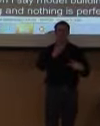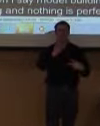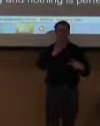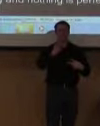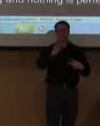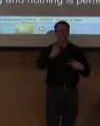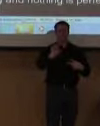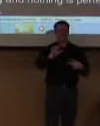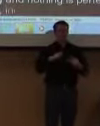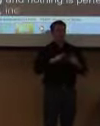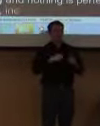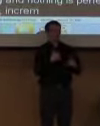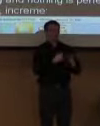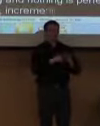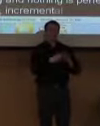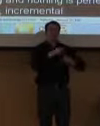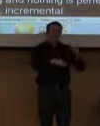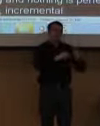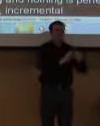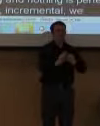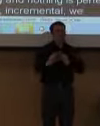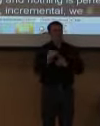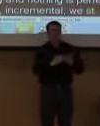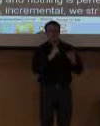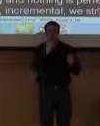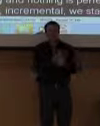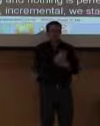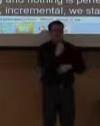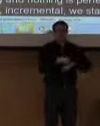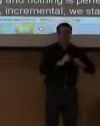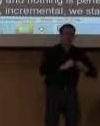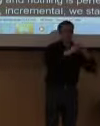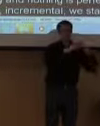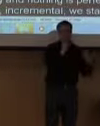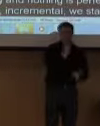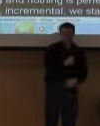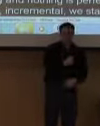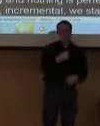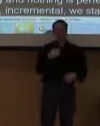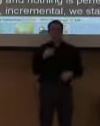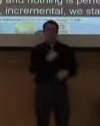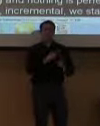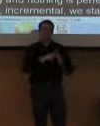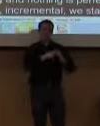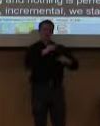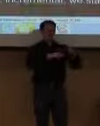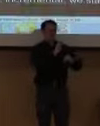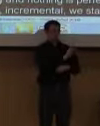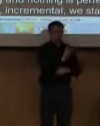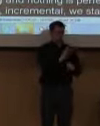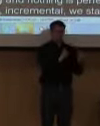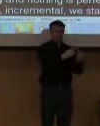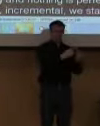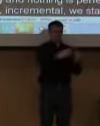started by building different parts. We didn't have it all at once. So we started by building our website,